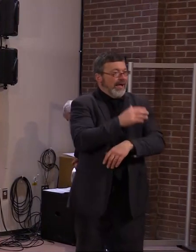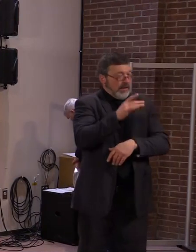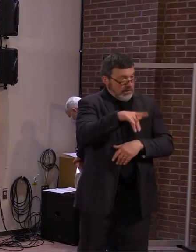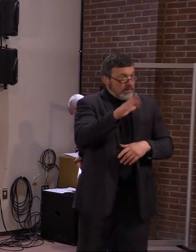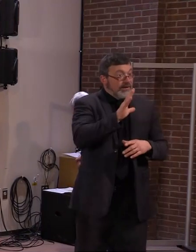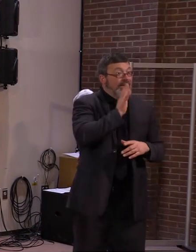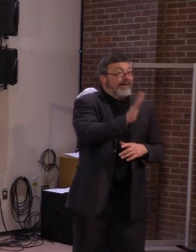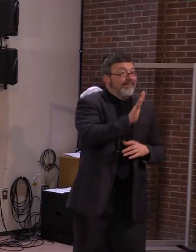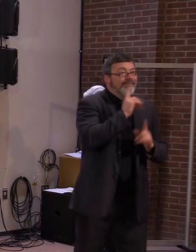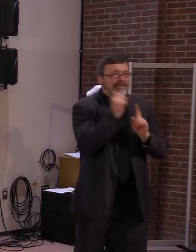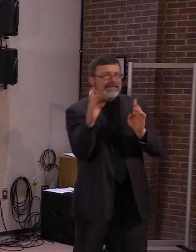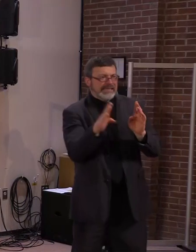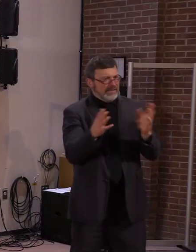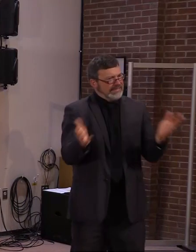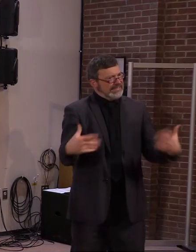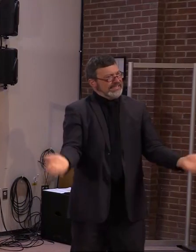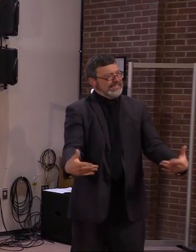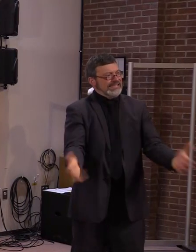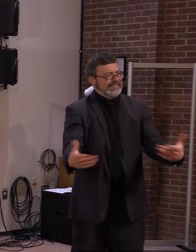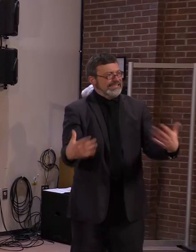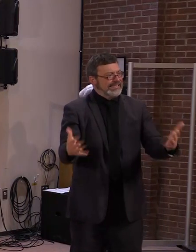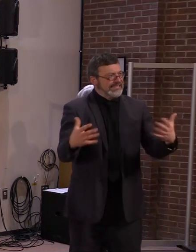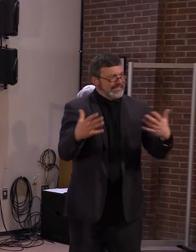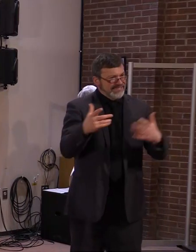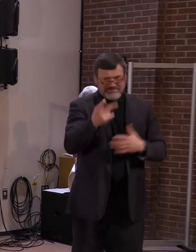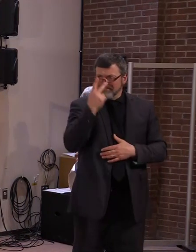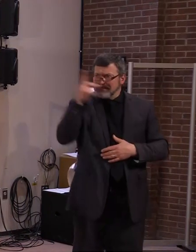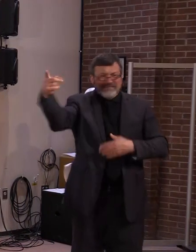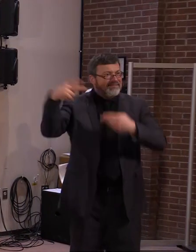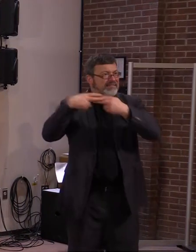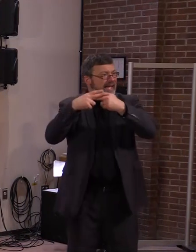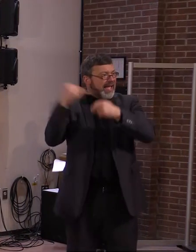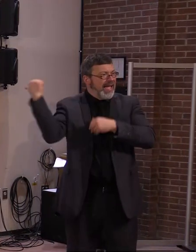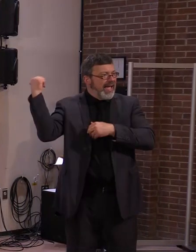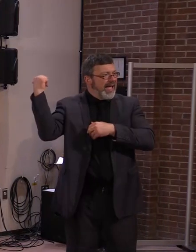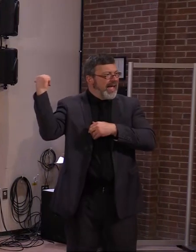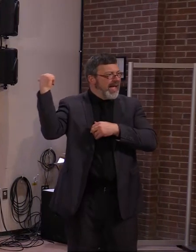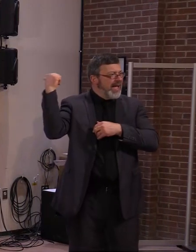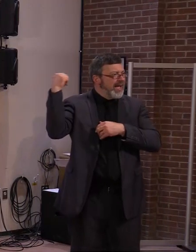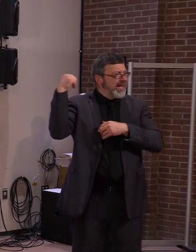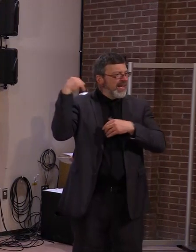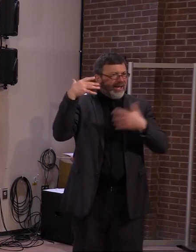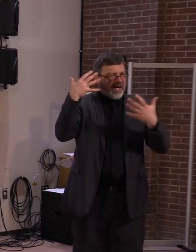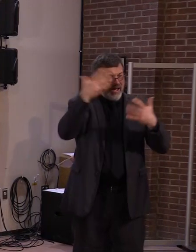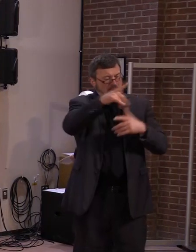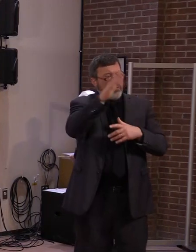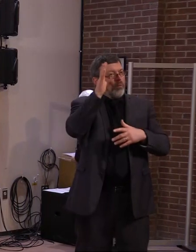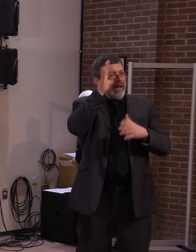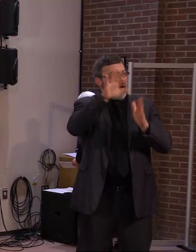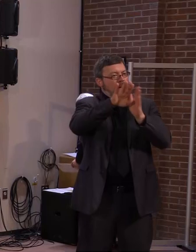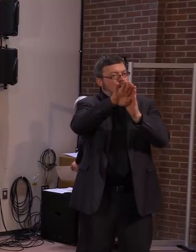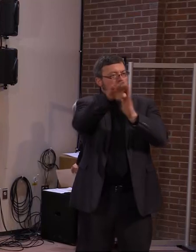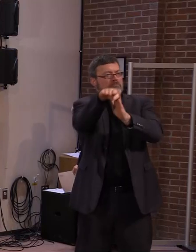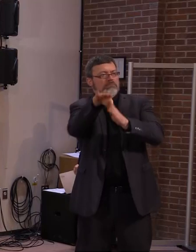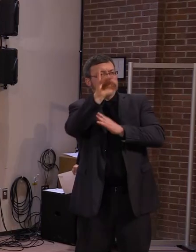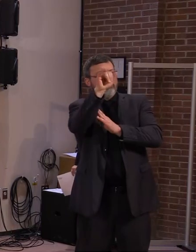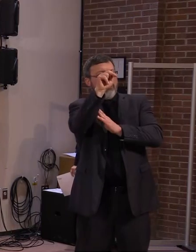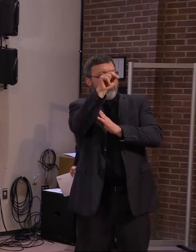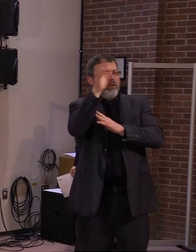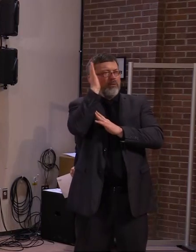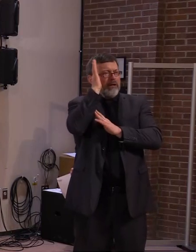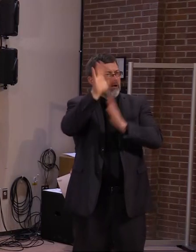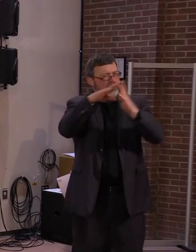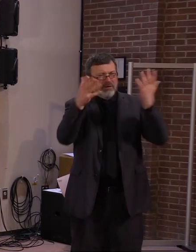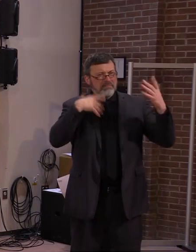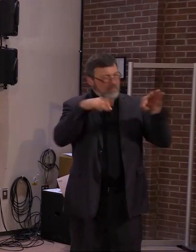about mid-January. To date, about half the 5 through 11 population has received their first dose of the vaccine, which is great news, and as